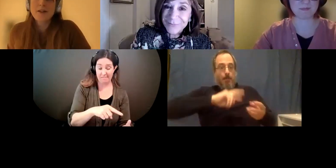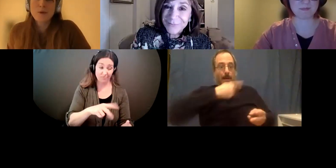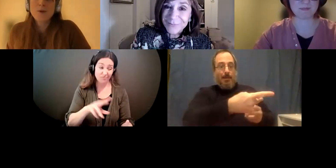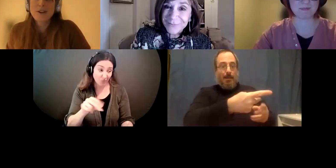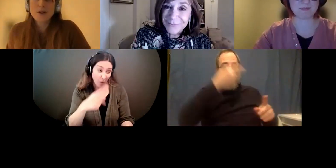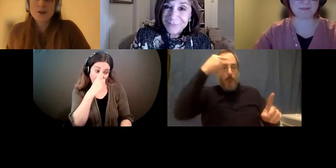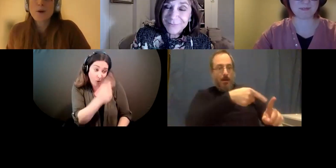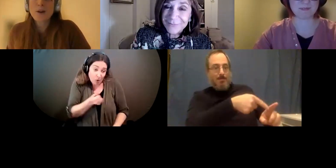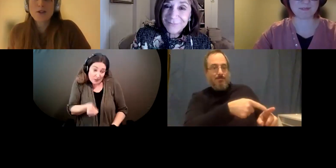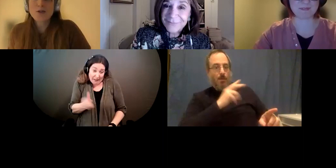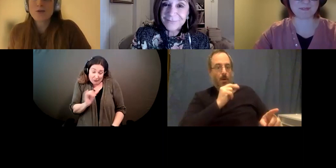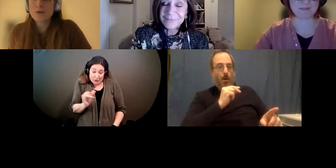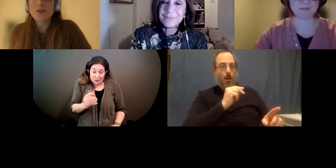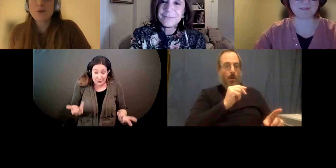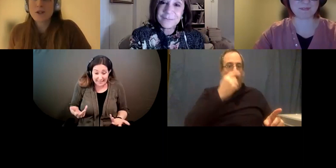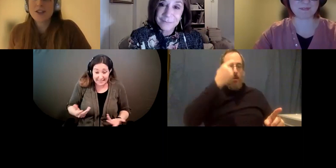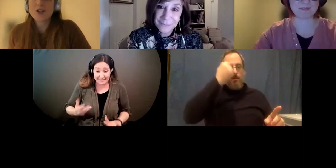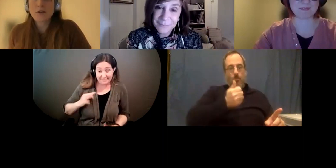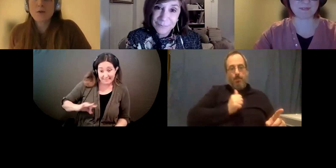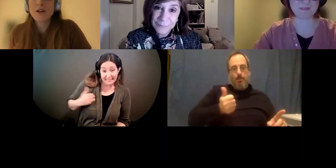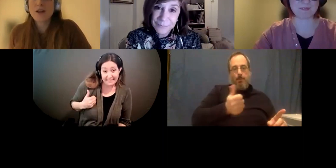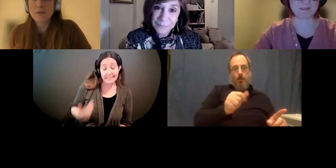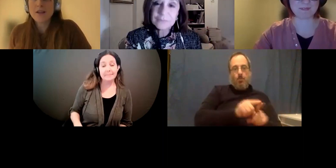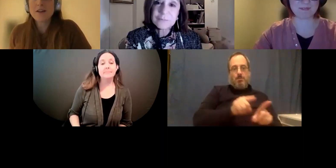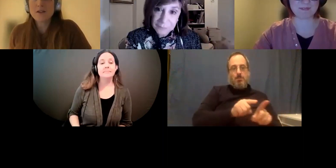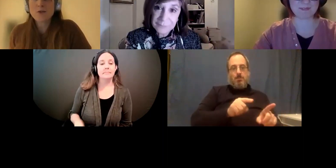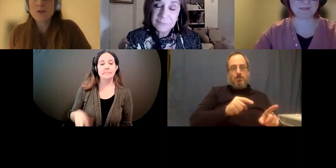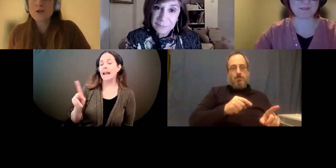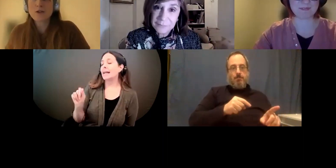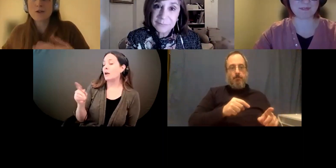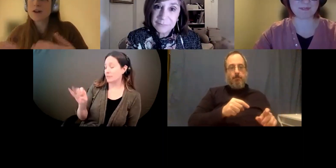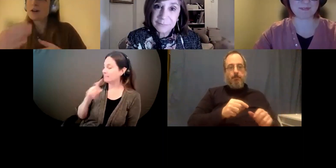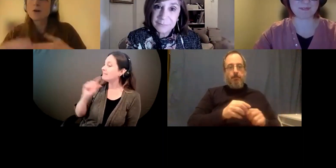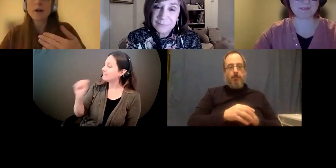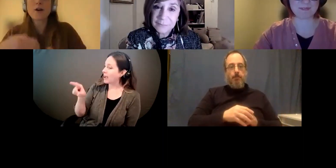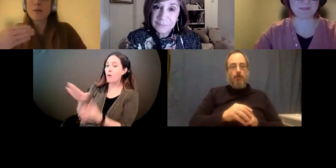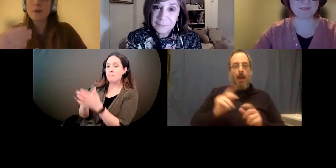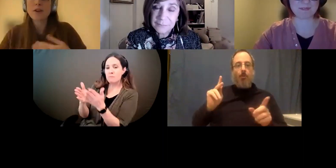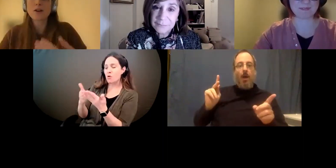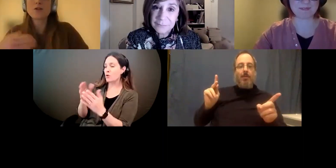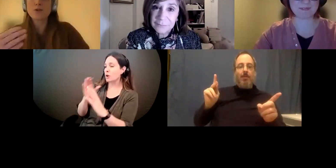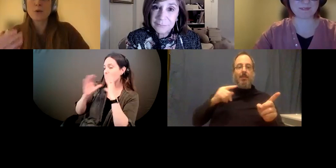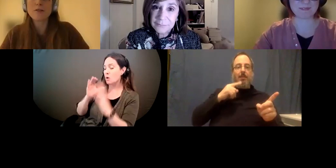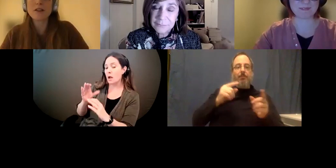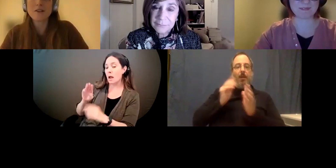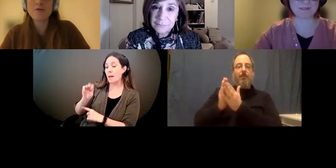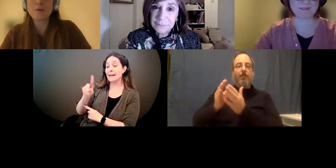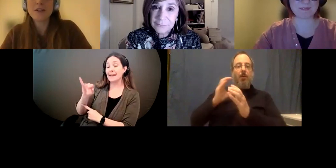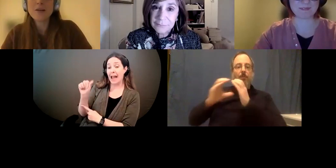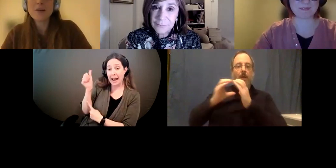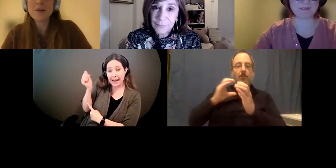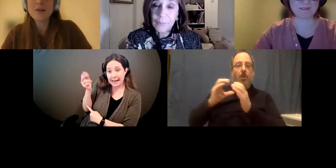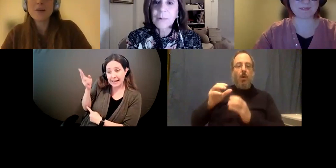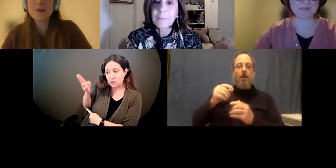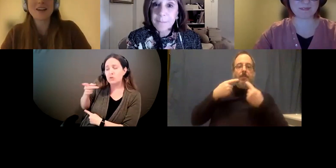clear in the book, but also in relation to communication theory and media history, you show quite clearly how empathy can also travel via different